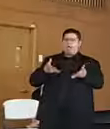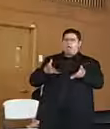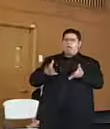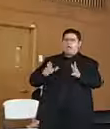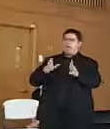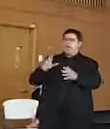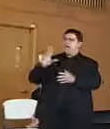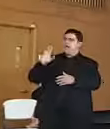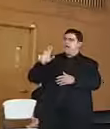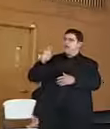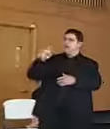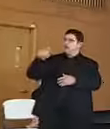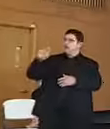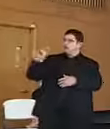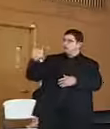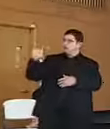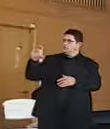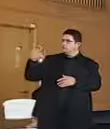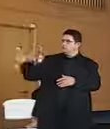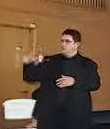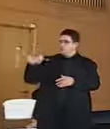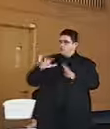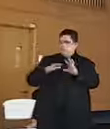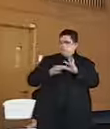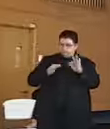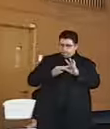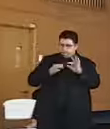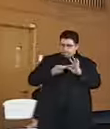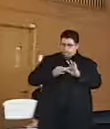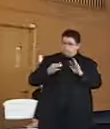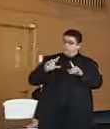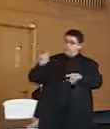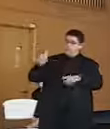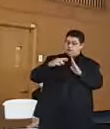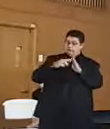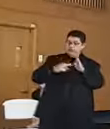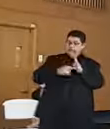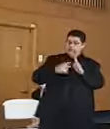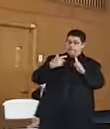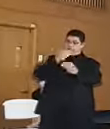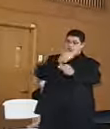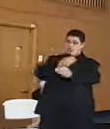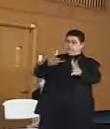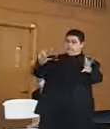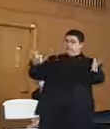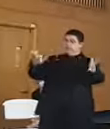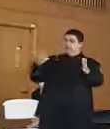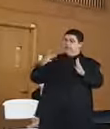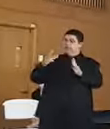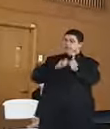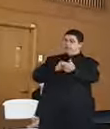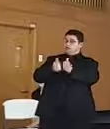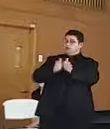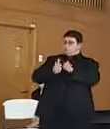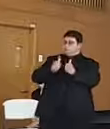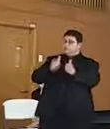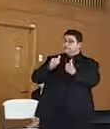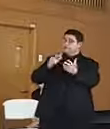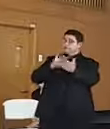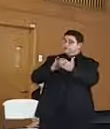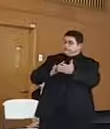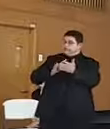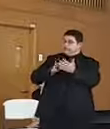fall sports, but the guidelines that were presented by the Sports Medicine